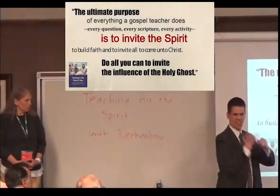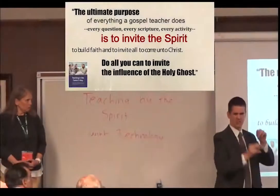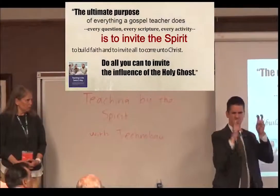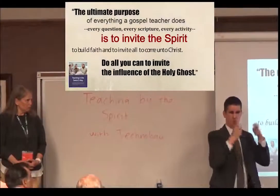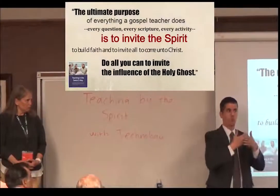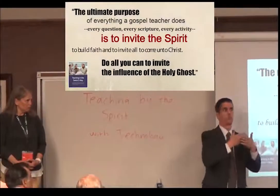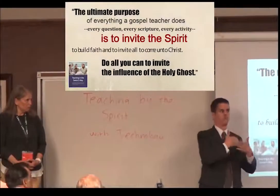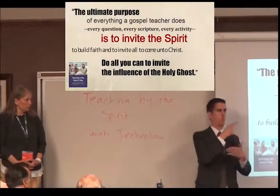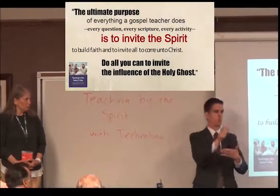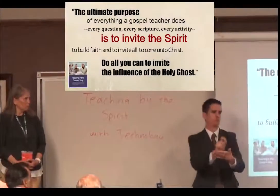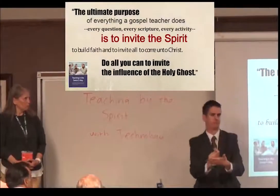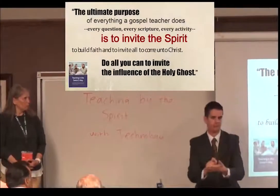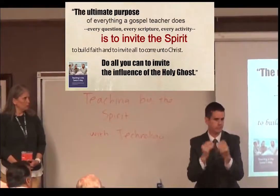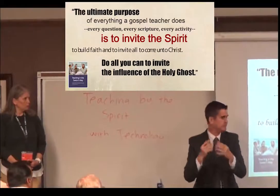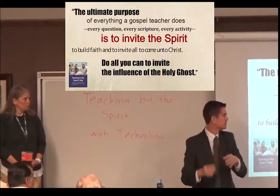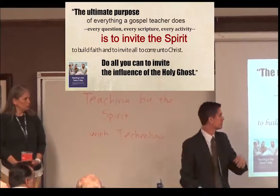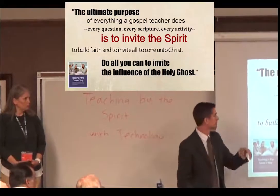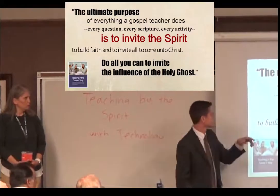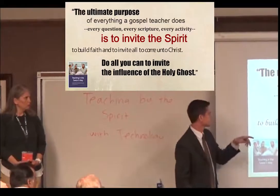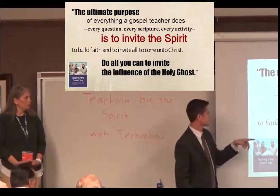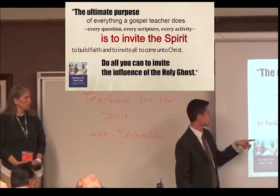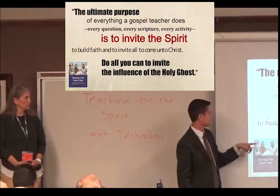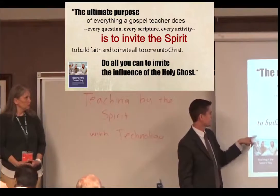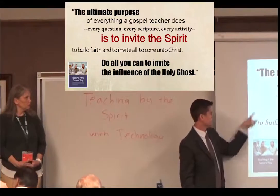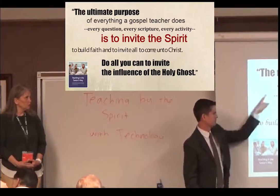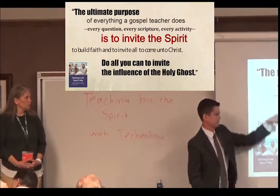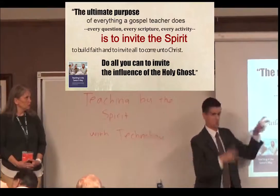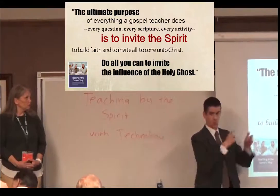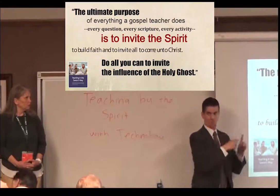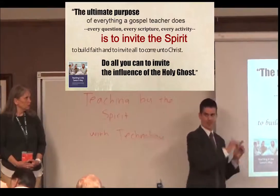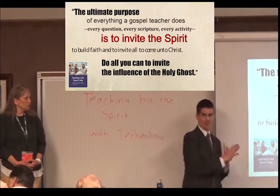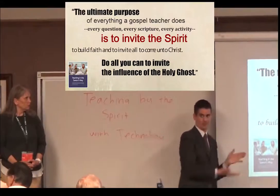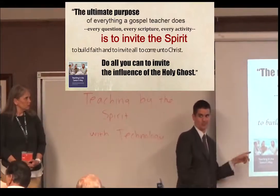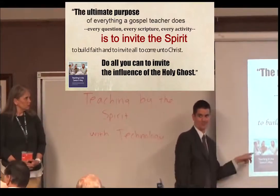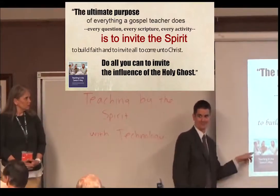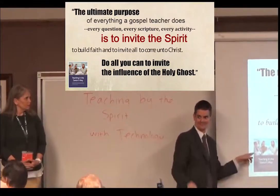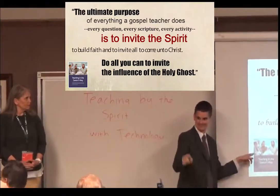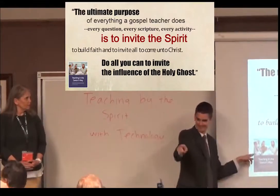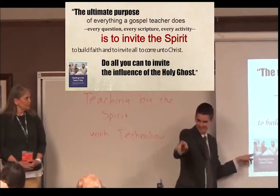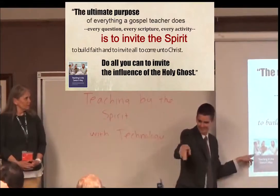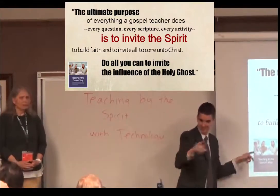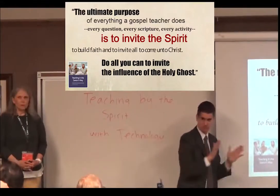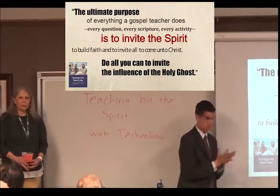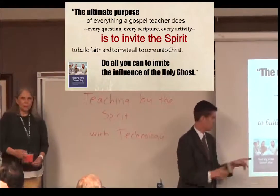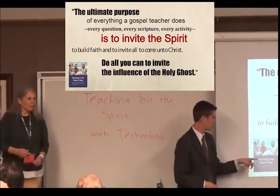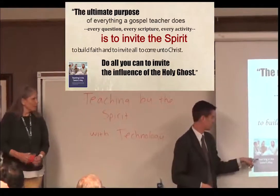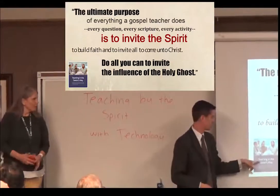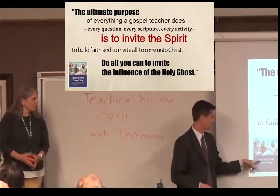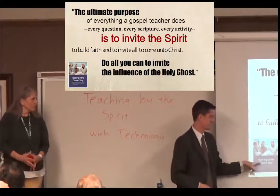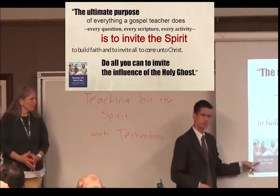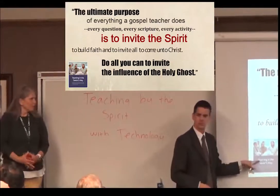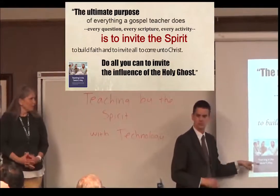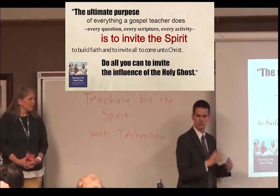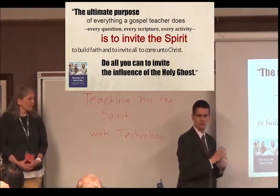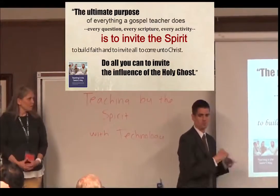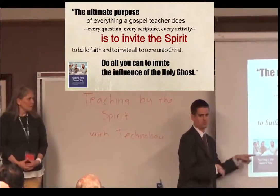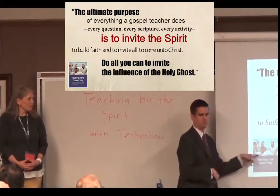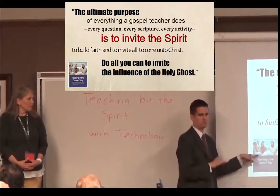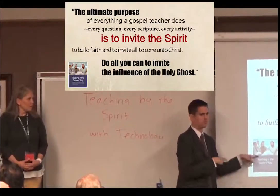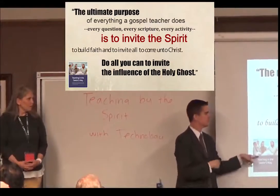You feel that inspiration before you write down here. Going to feel some inspiration, so I want you to read this from that book, Teaching the Savior's Way, that I just